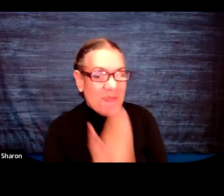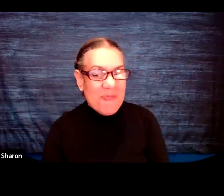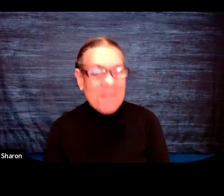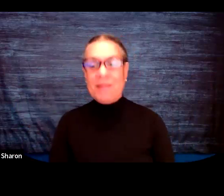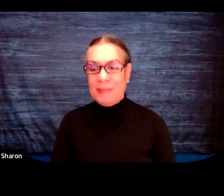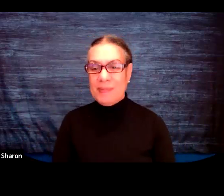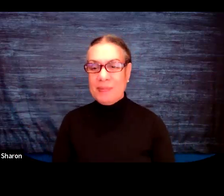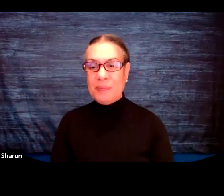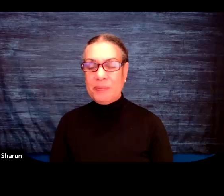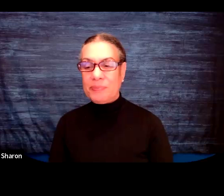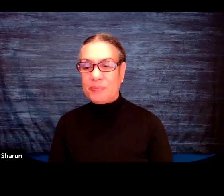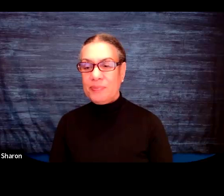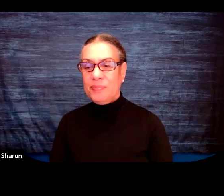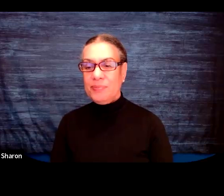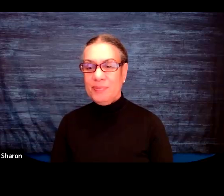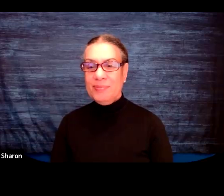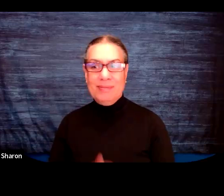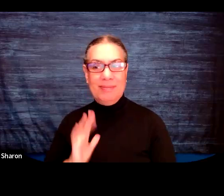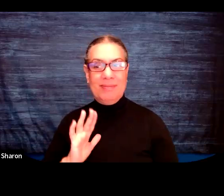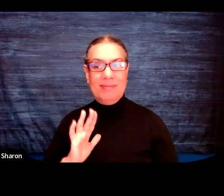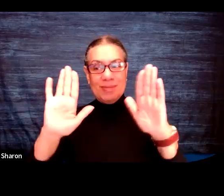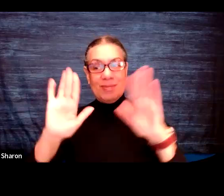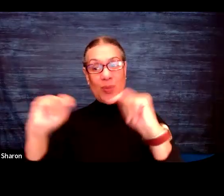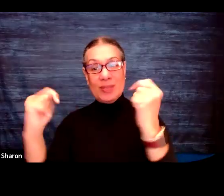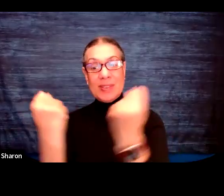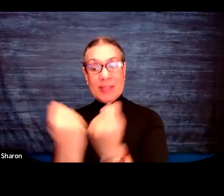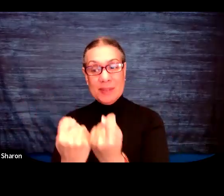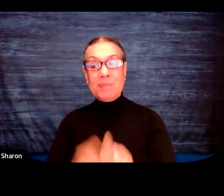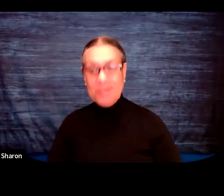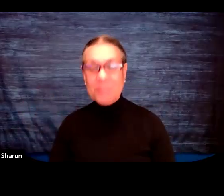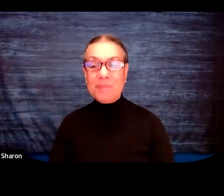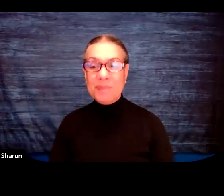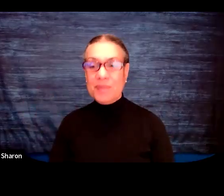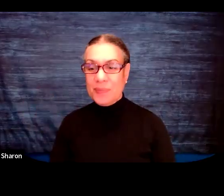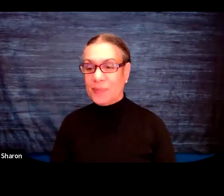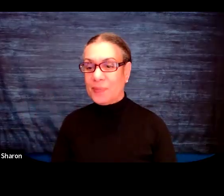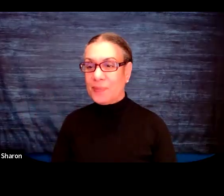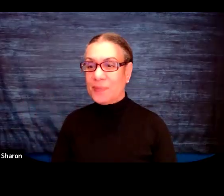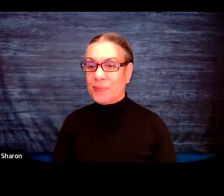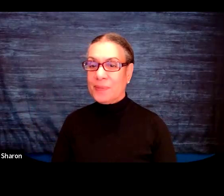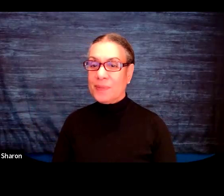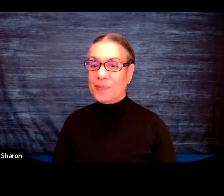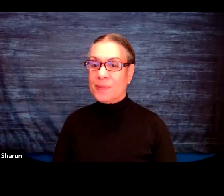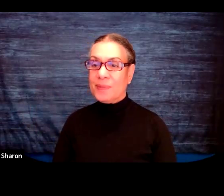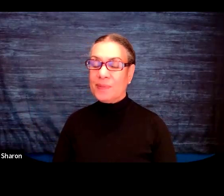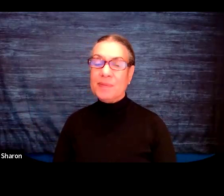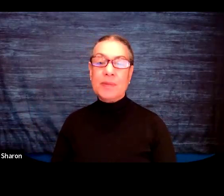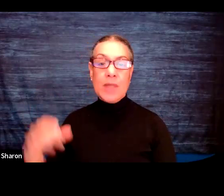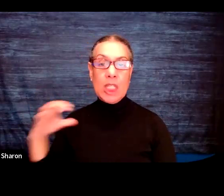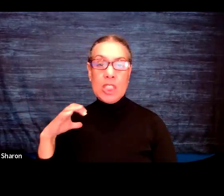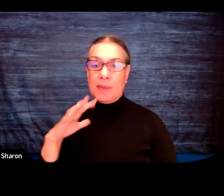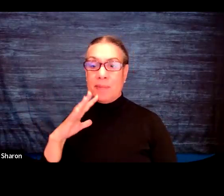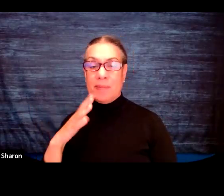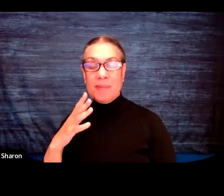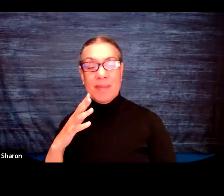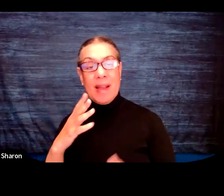Welcome. It's a great team. Yes. Great team. Thank you, and we look forward to seeing more